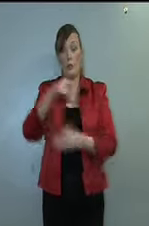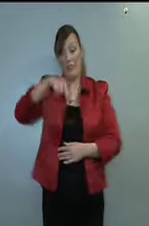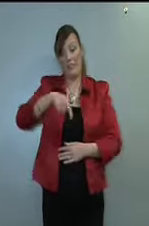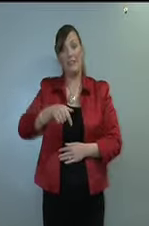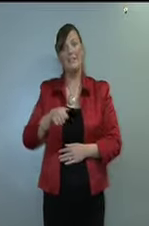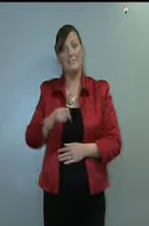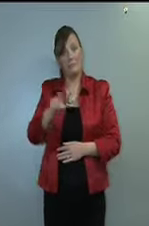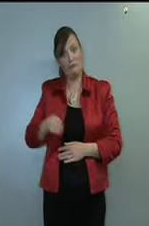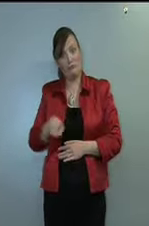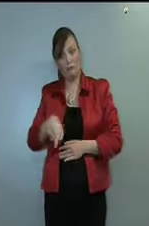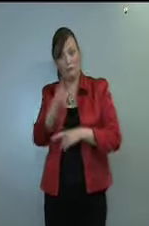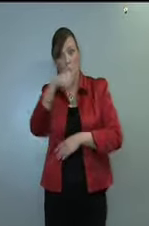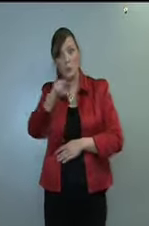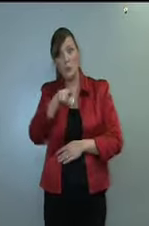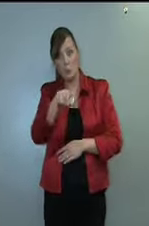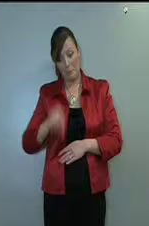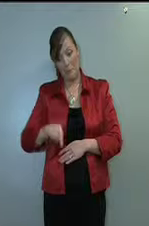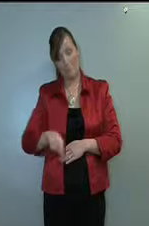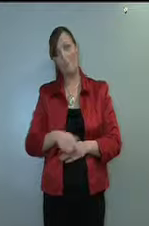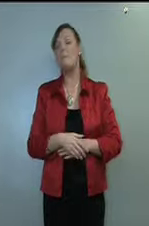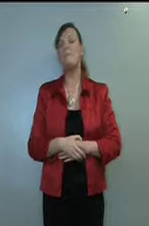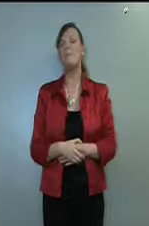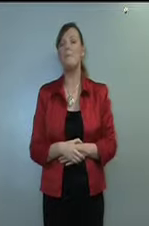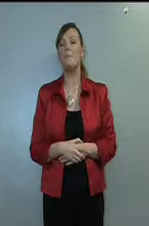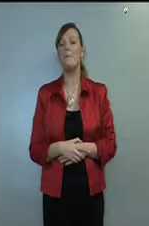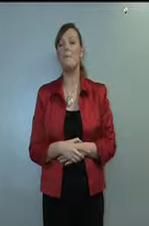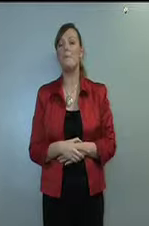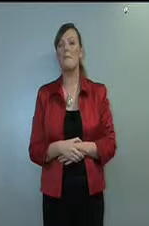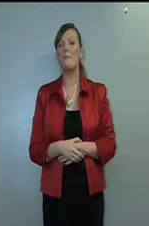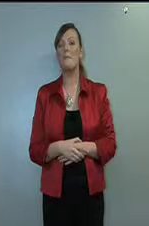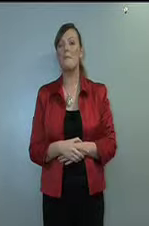performances online and BSL via this YouTube channel.